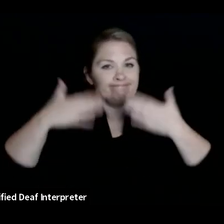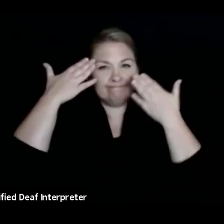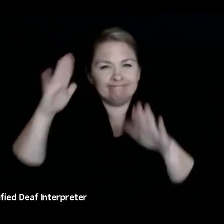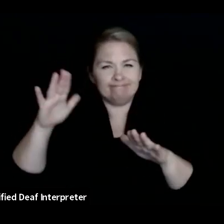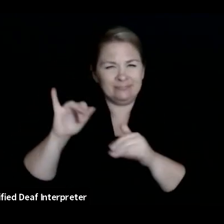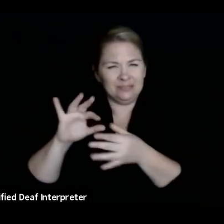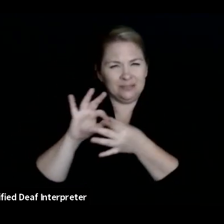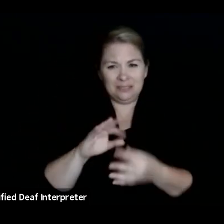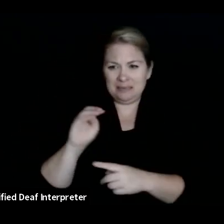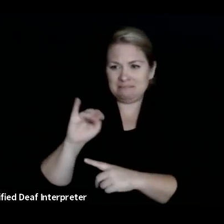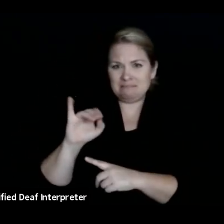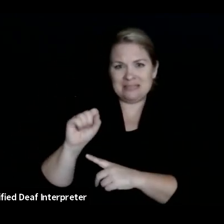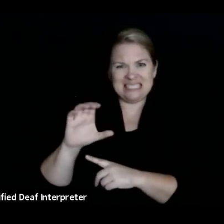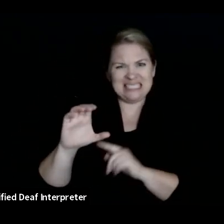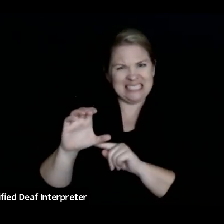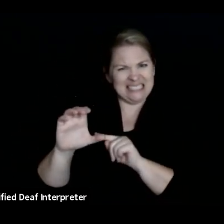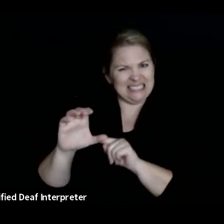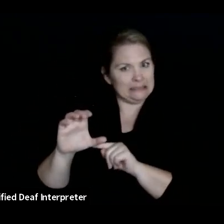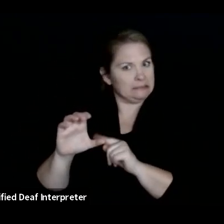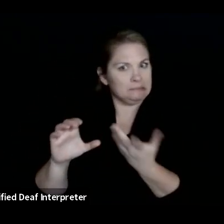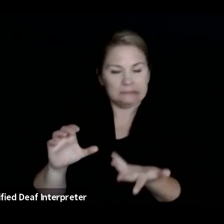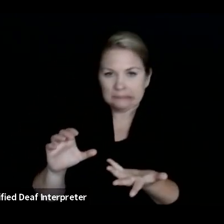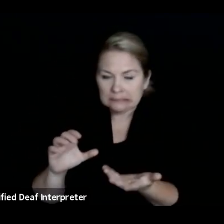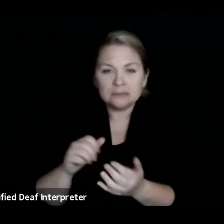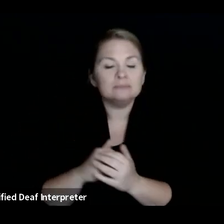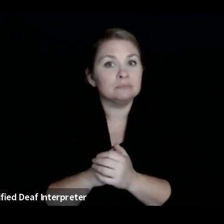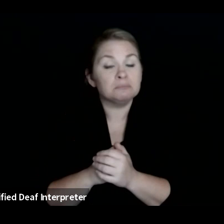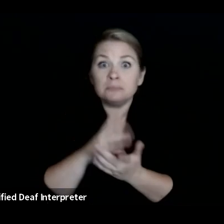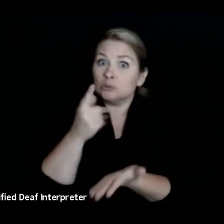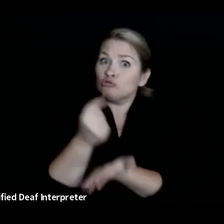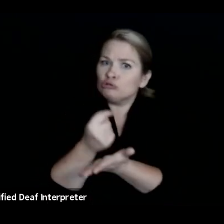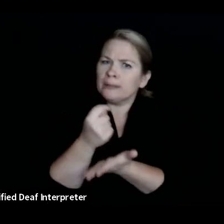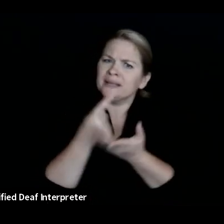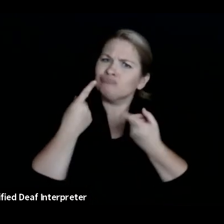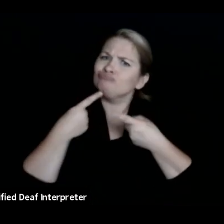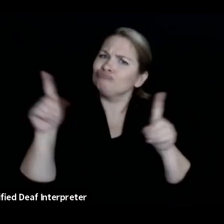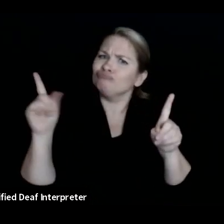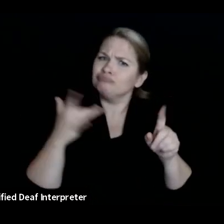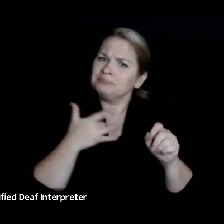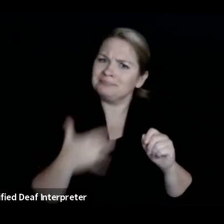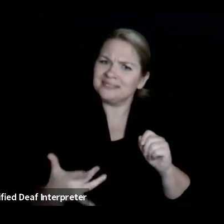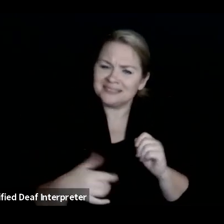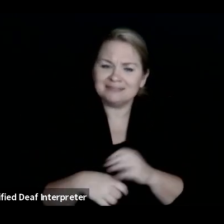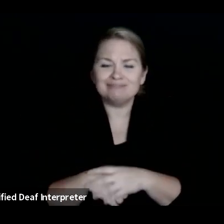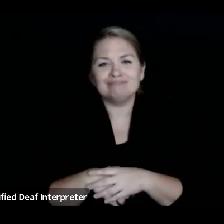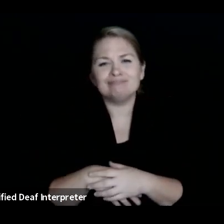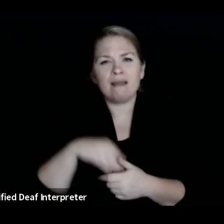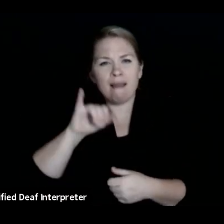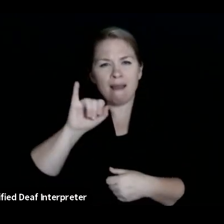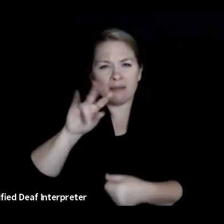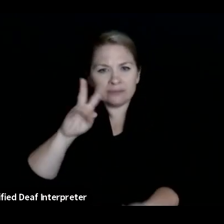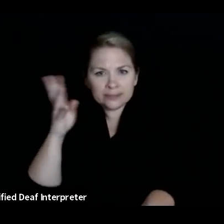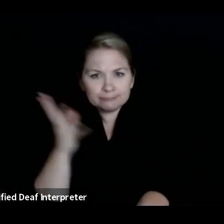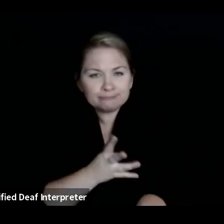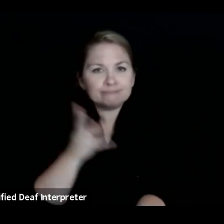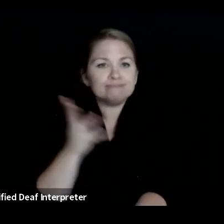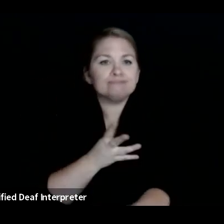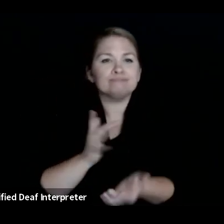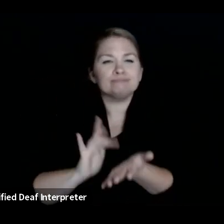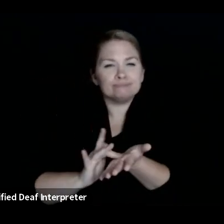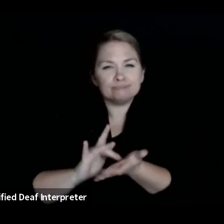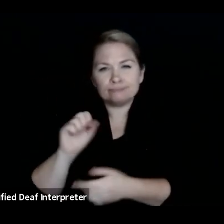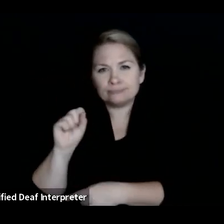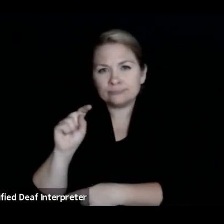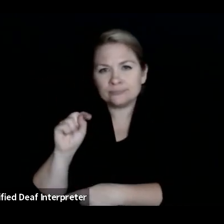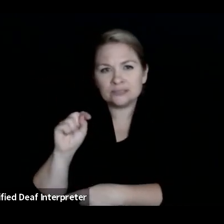using IVIG and steroids, similar to what is done for Kawasaki's disease.